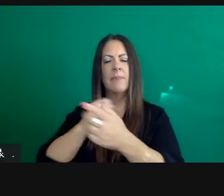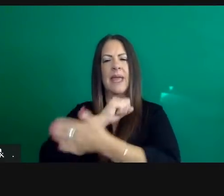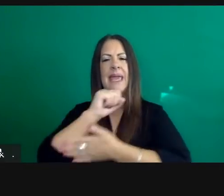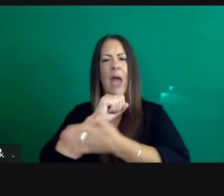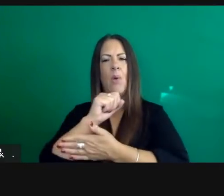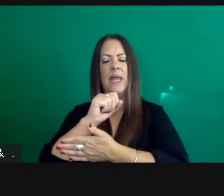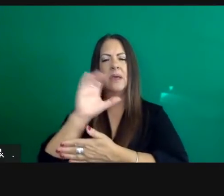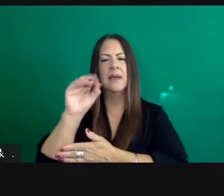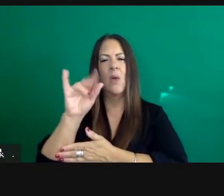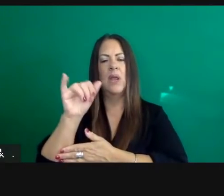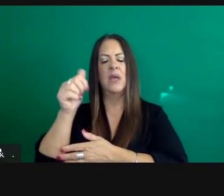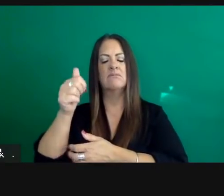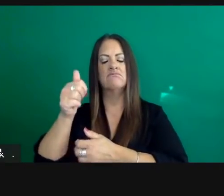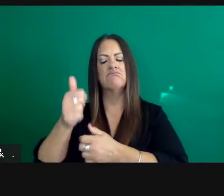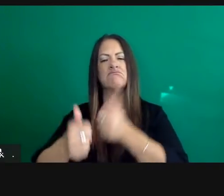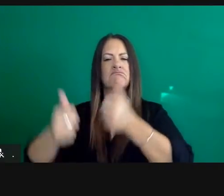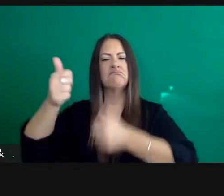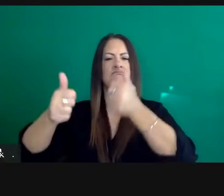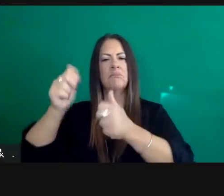Register.